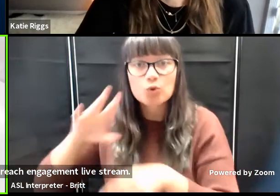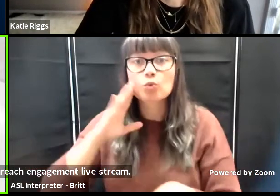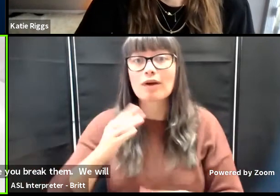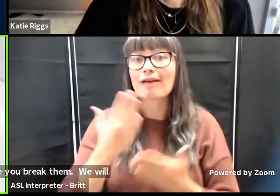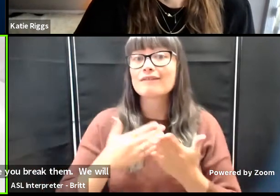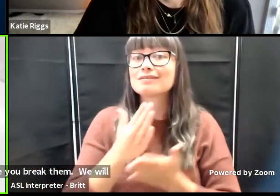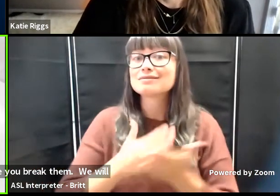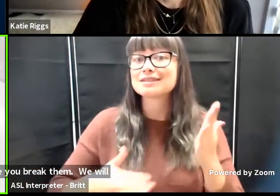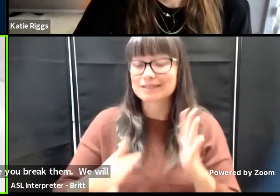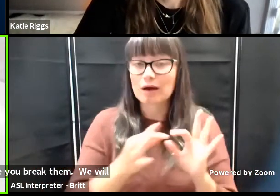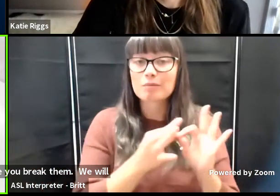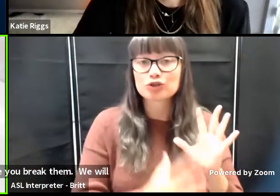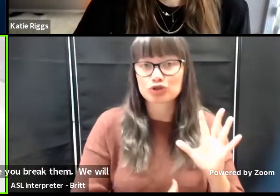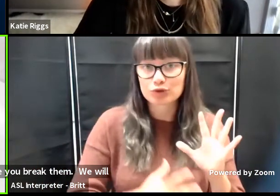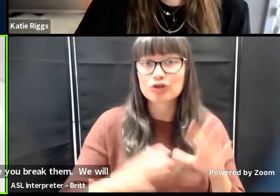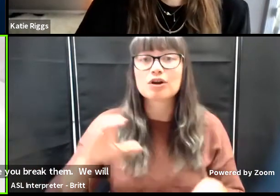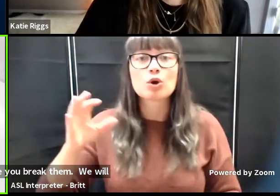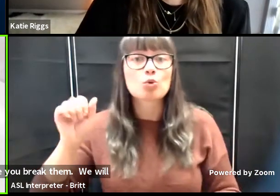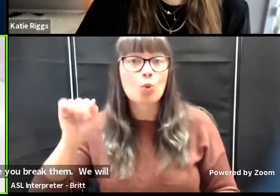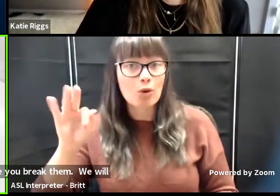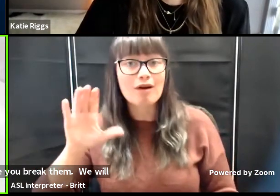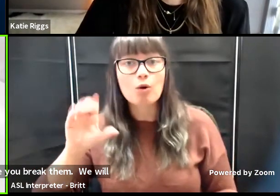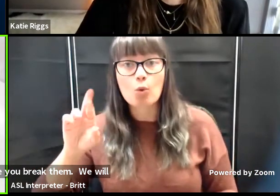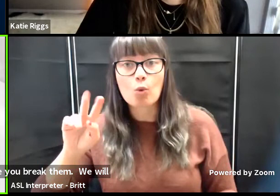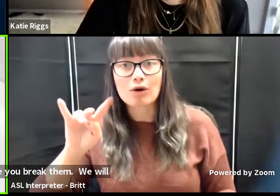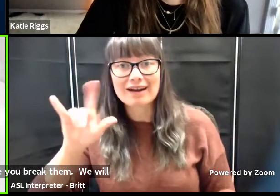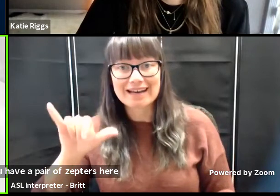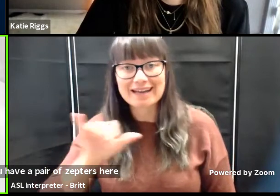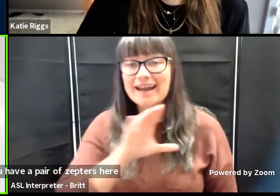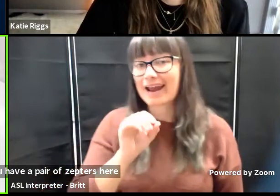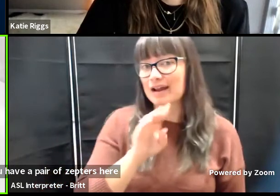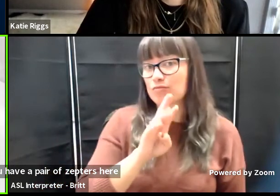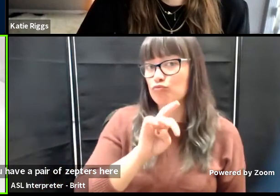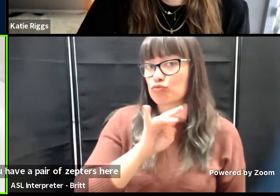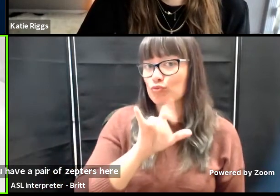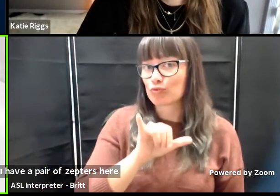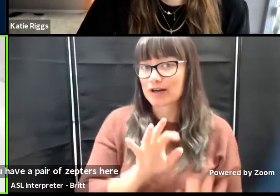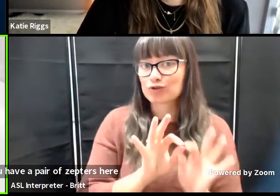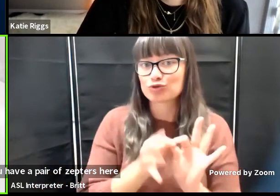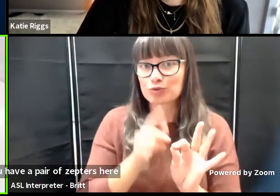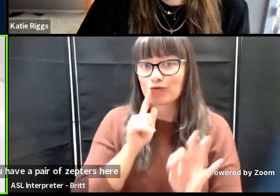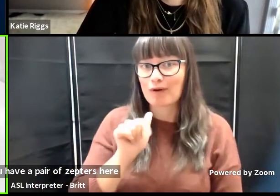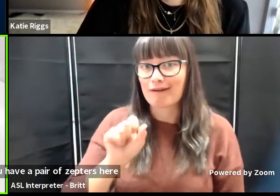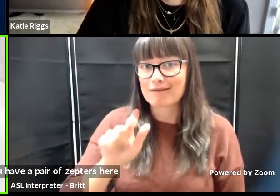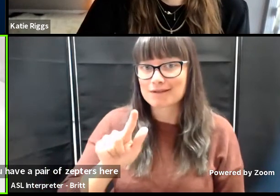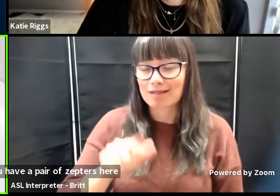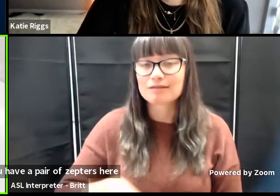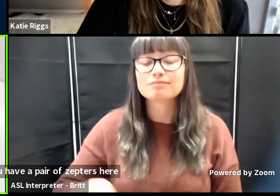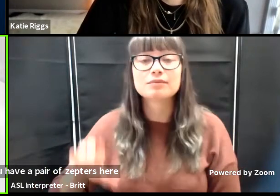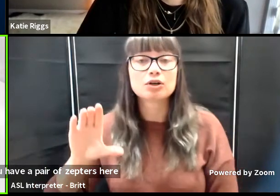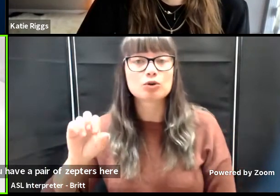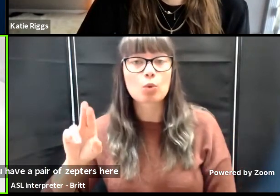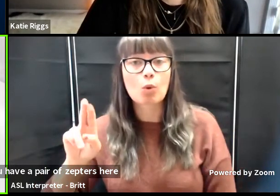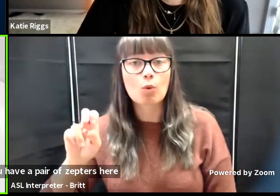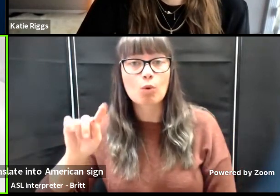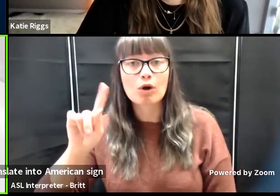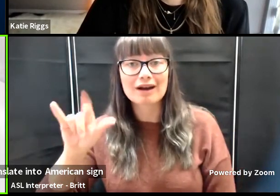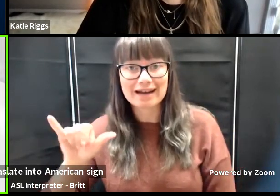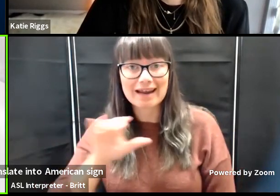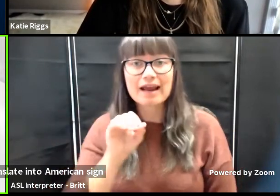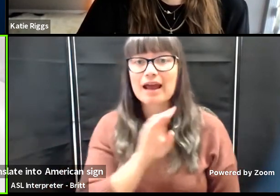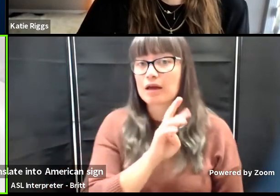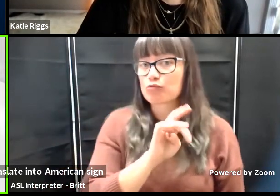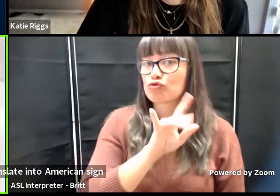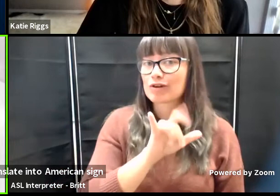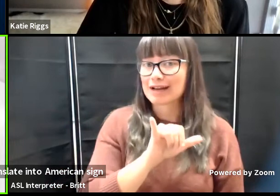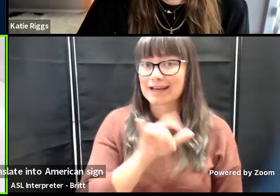interpreters, Courtney Nimmersheim and Brittany Balance, here with us today to translate into American Sign Language. Courtney and Brittany will be switching off periodically